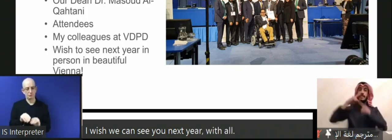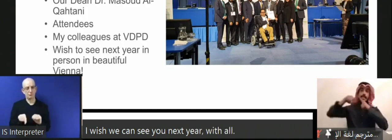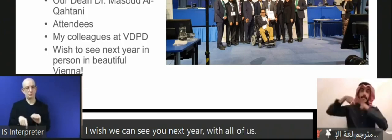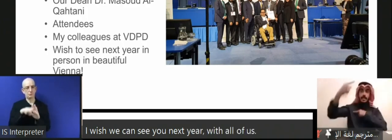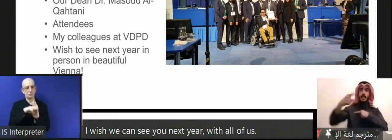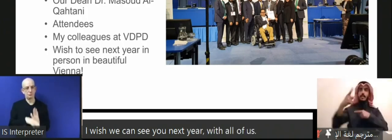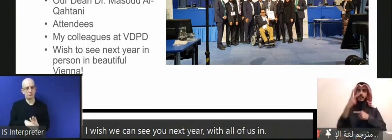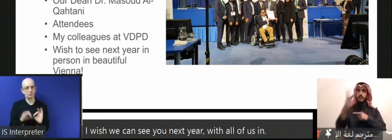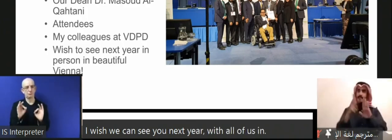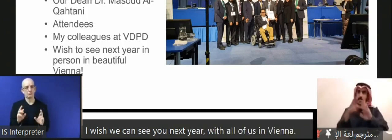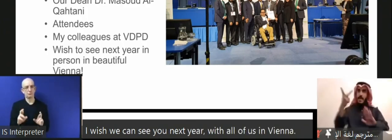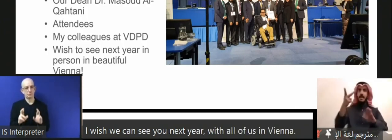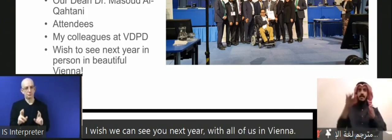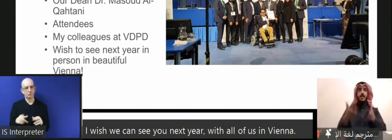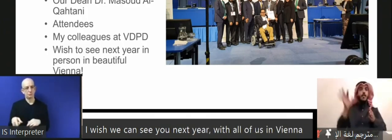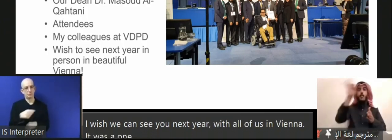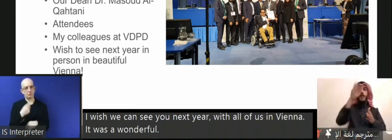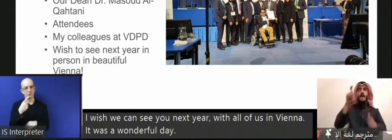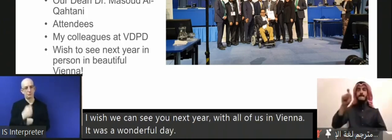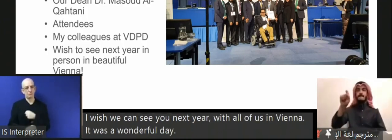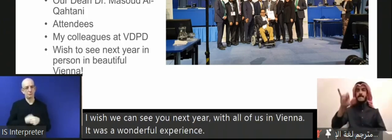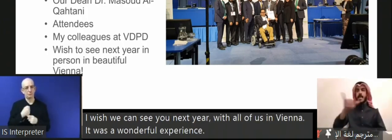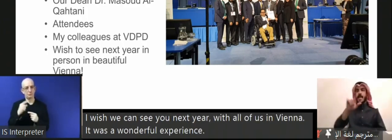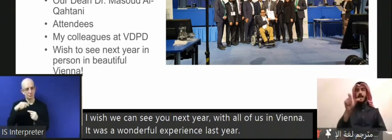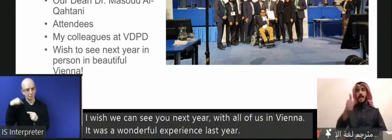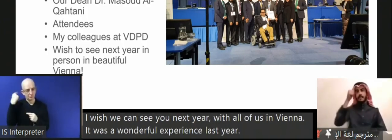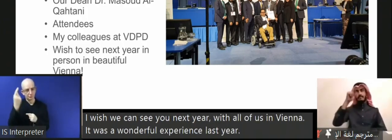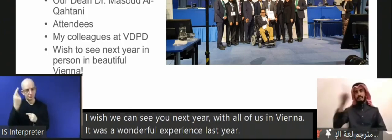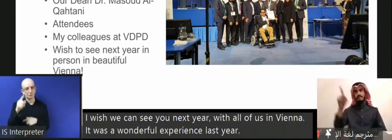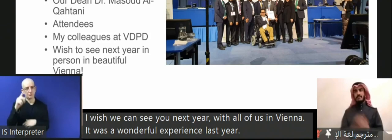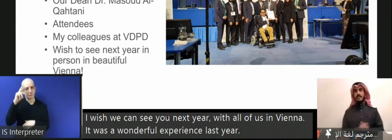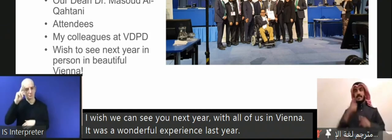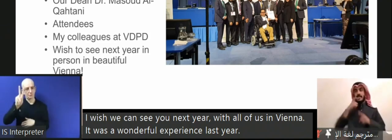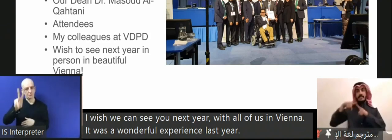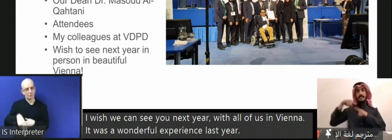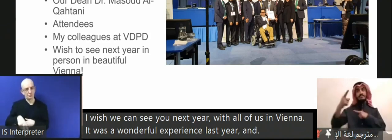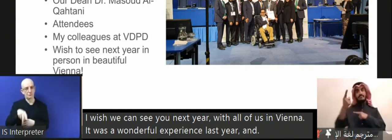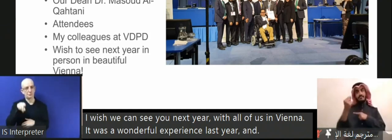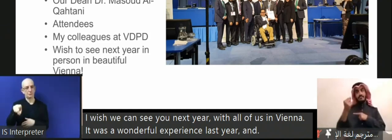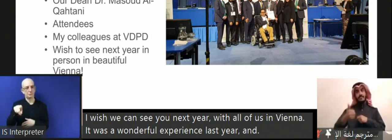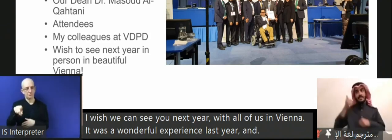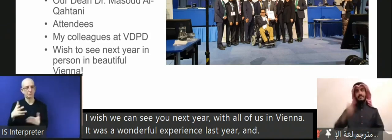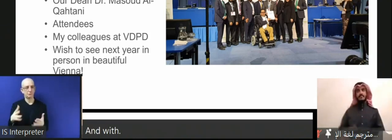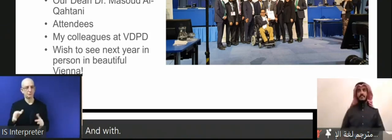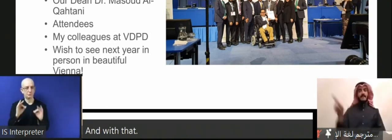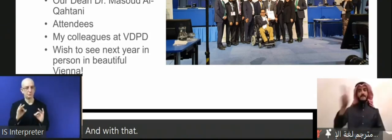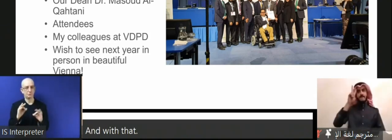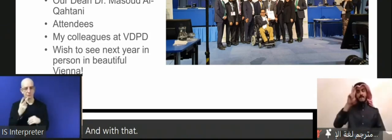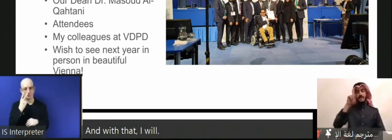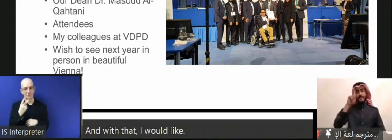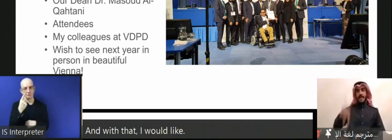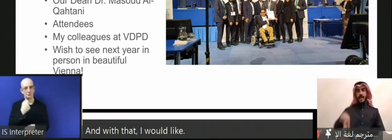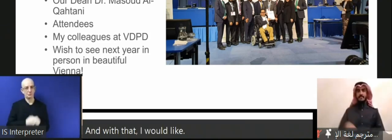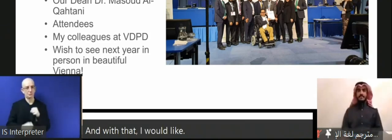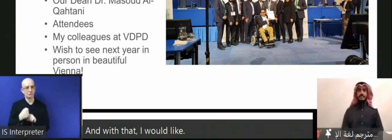us in Vienna. It was a wonderful experience last year. And with that, I would like